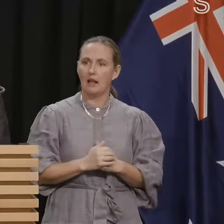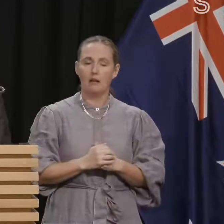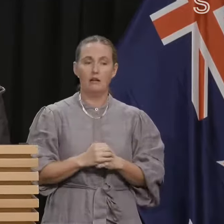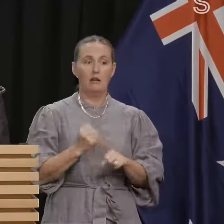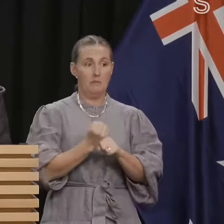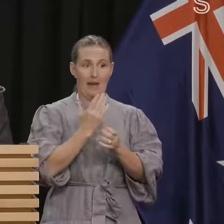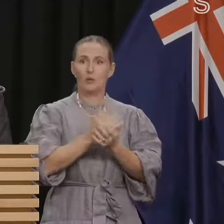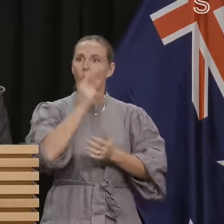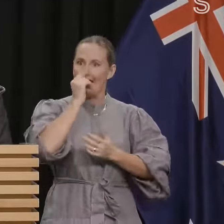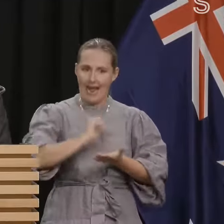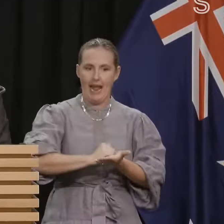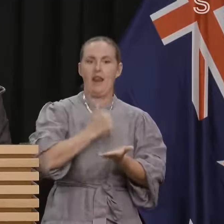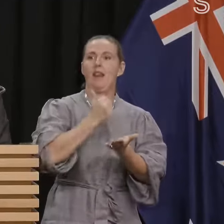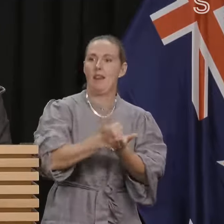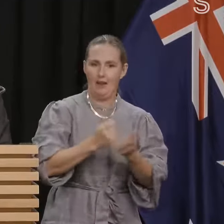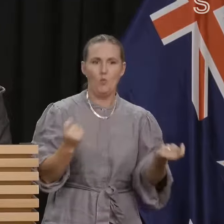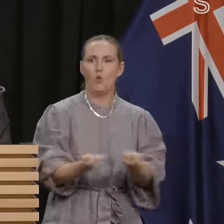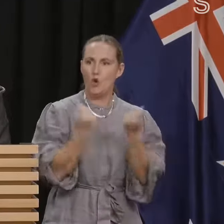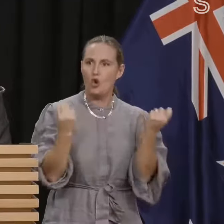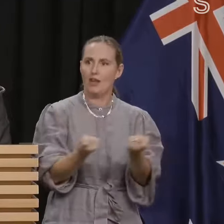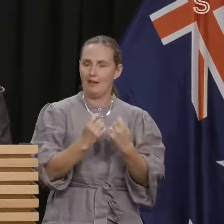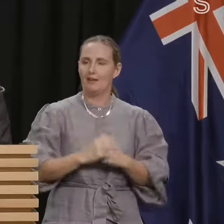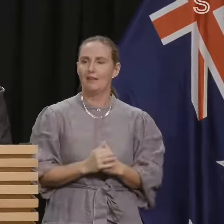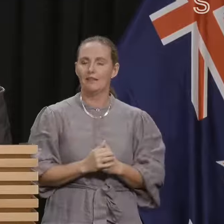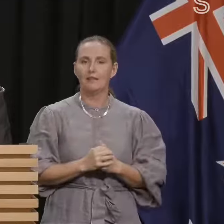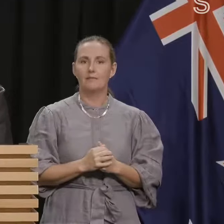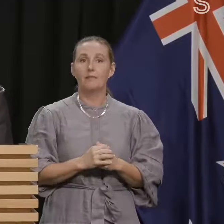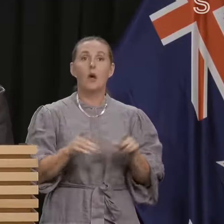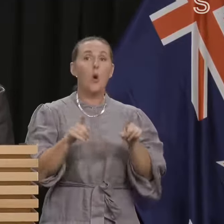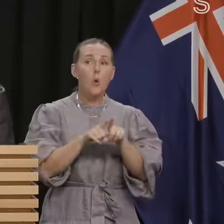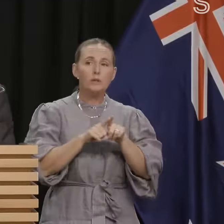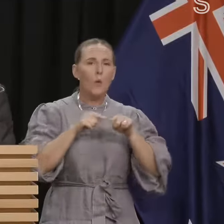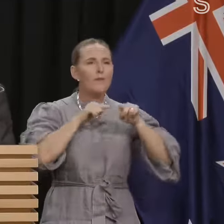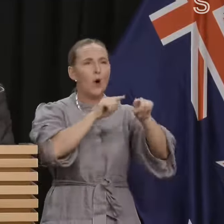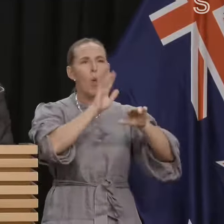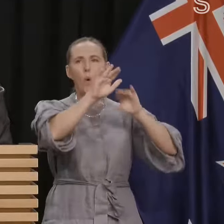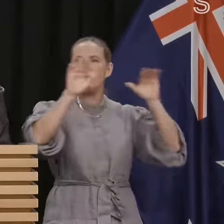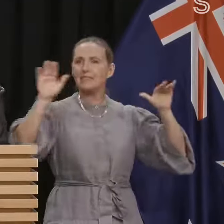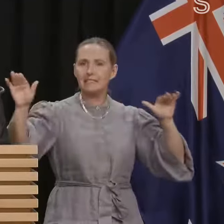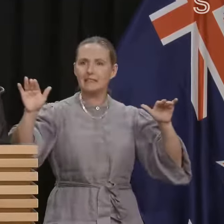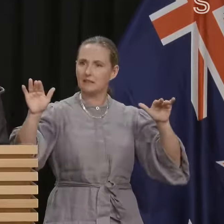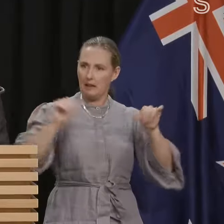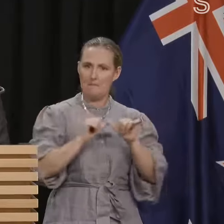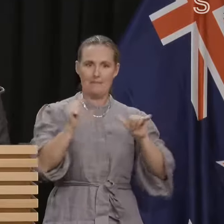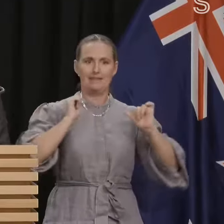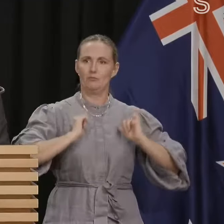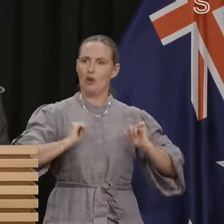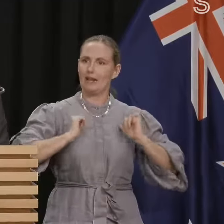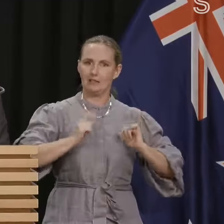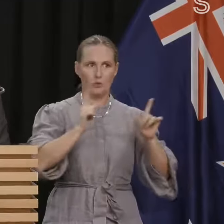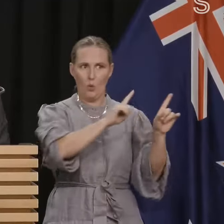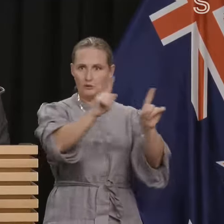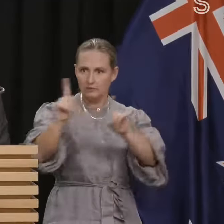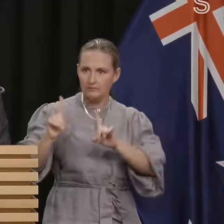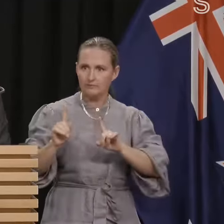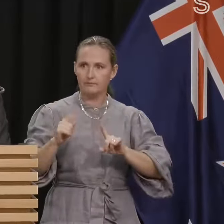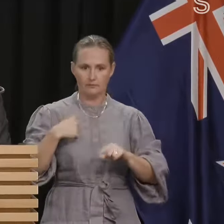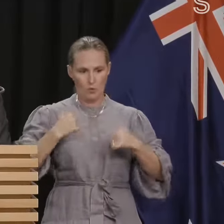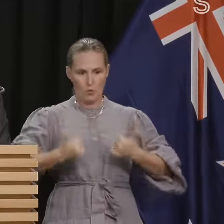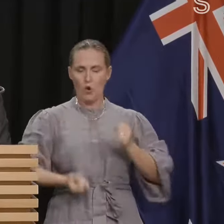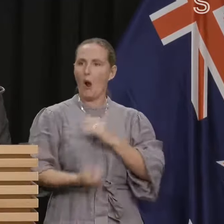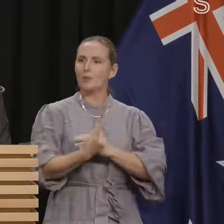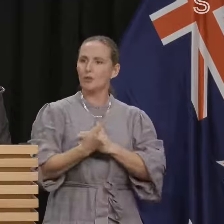work, 3, it's drawing on international best practice. I think we've got the opportunity to do that and to do it properly. Do